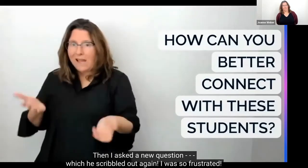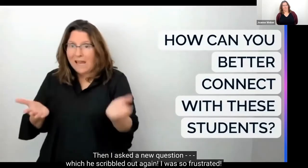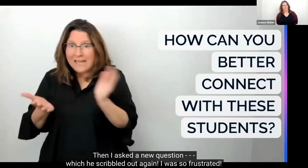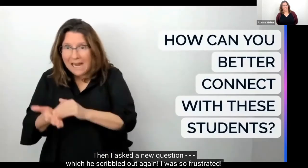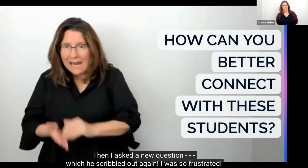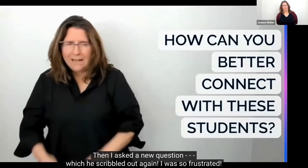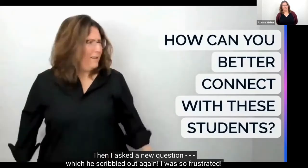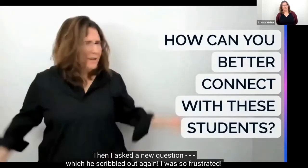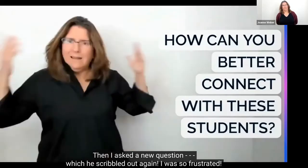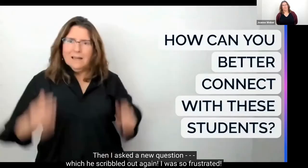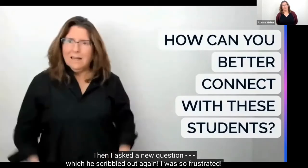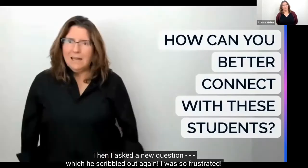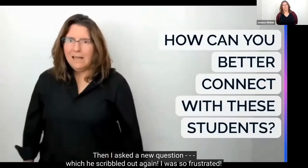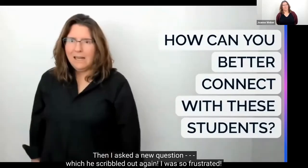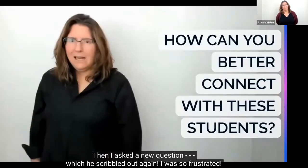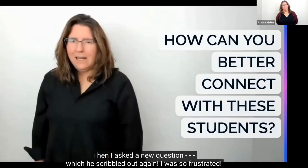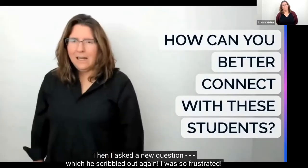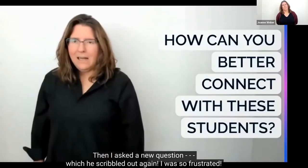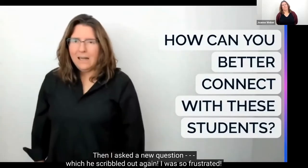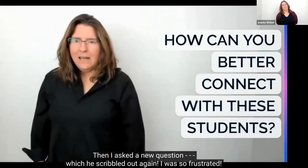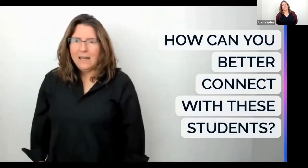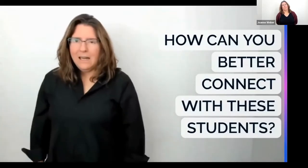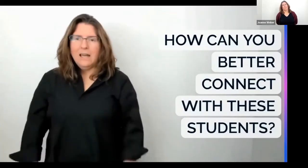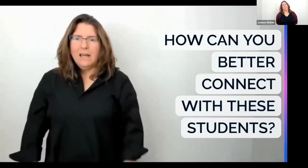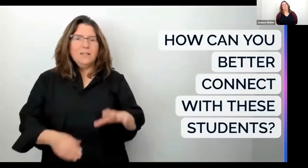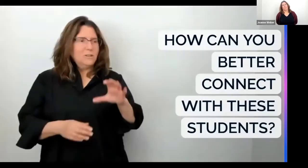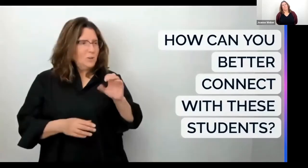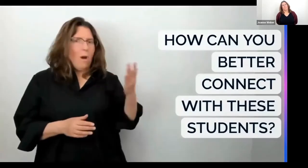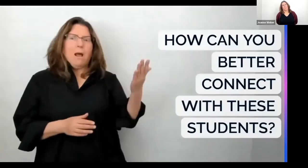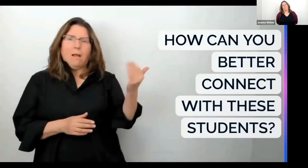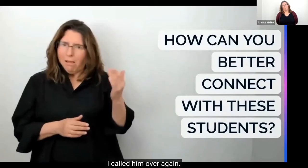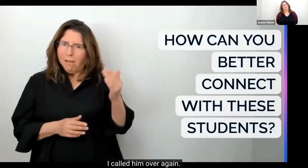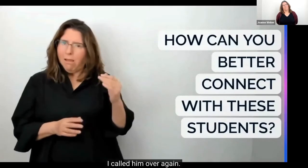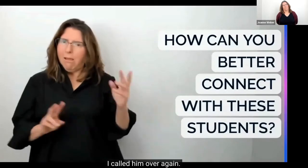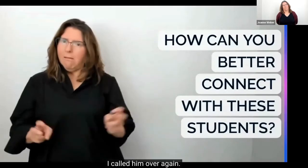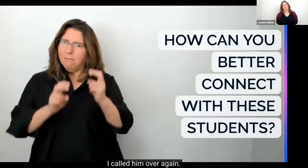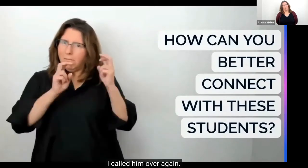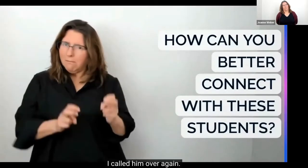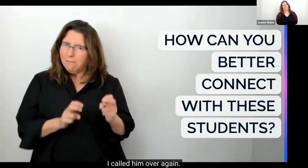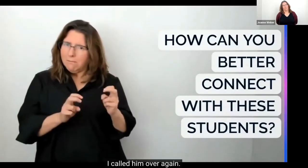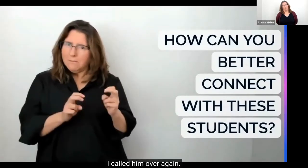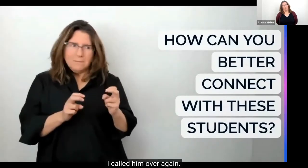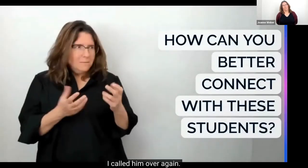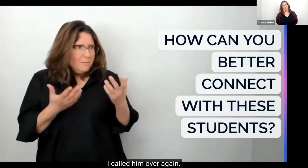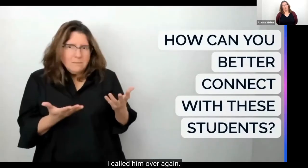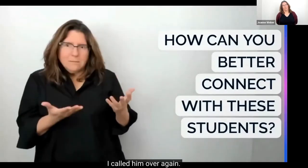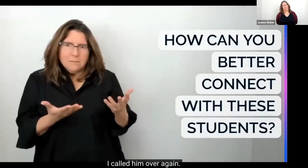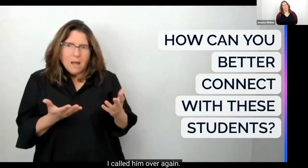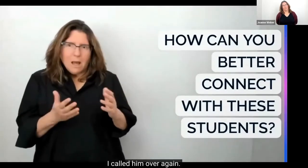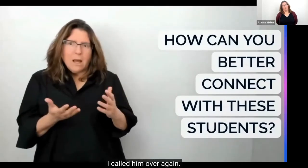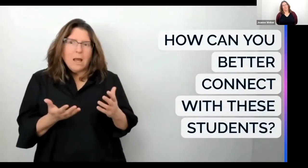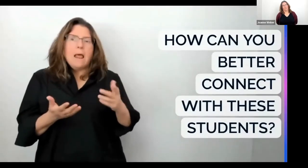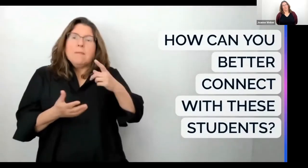which he scribbled out again. I was so frustrated. I called him over again.